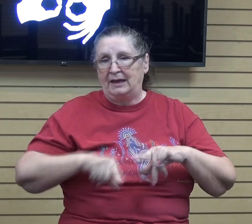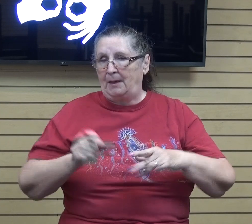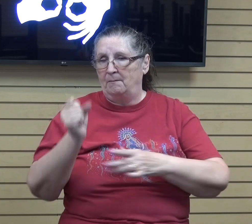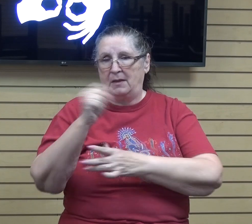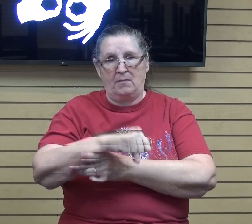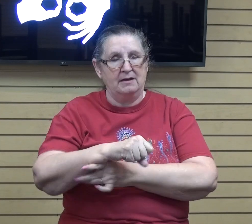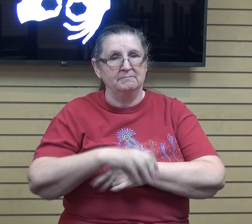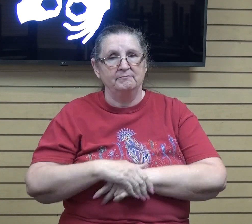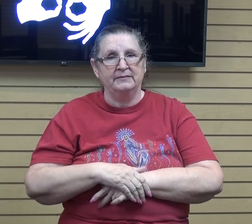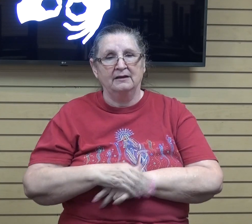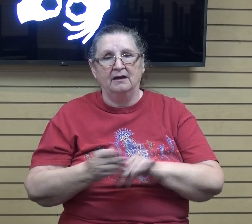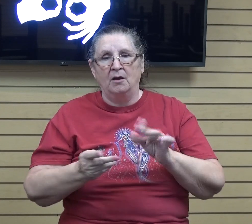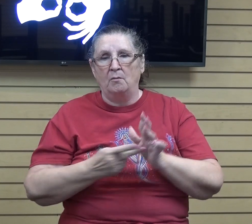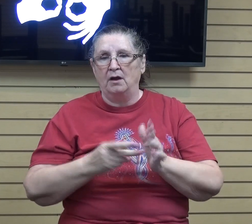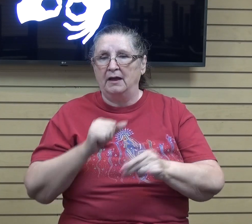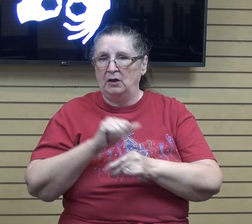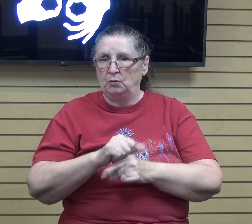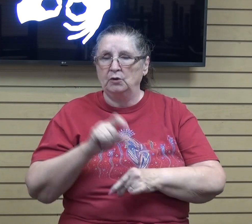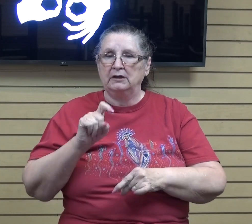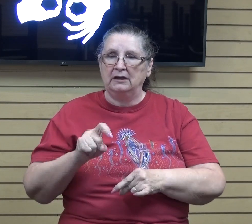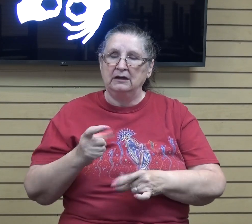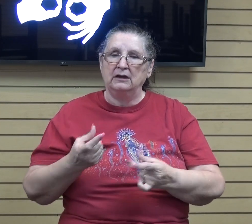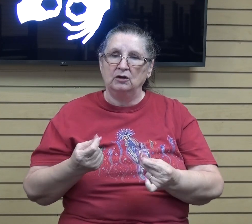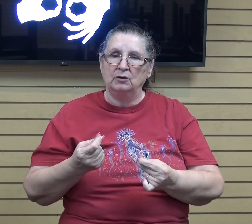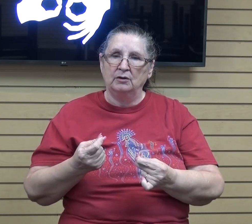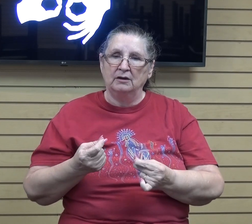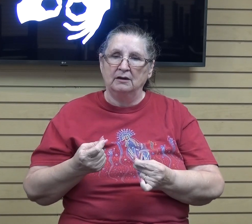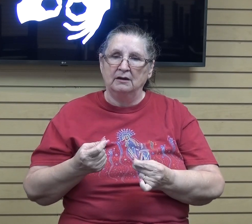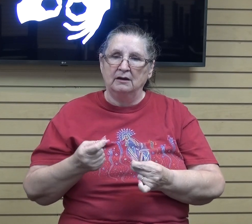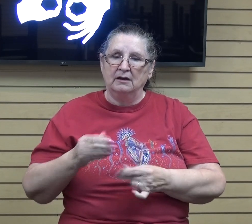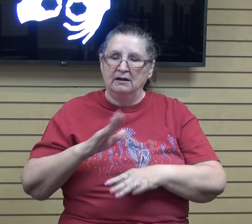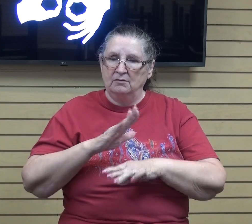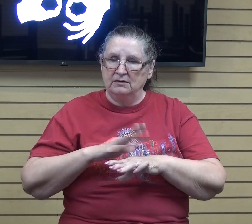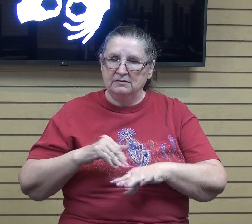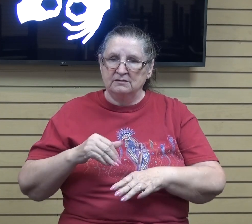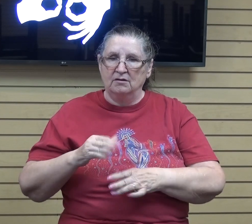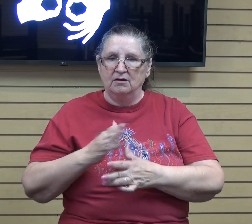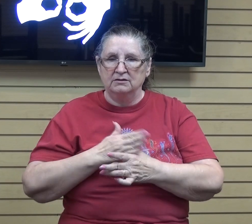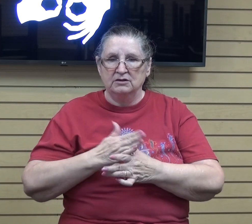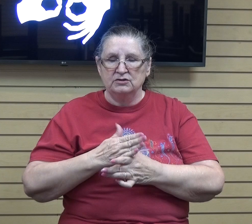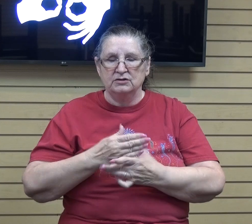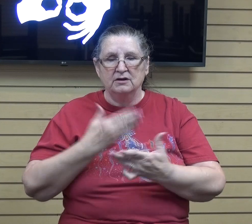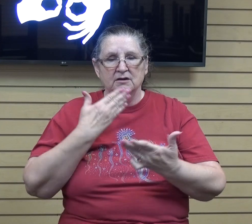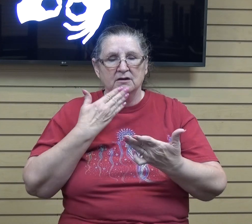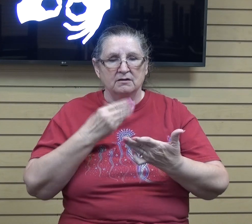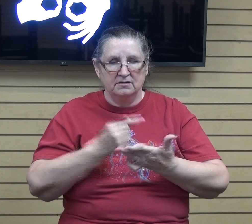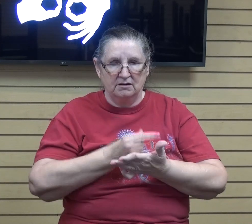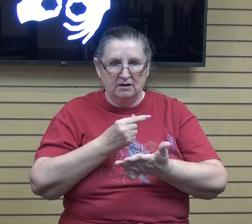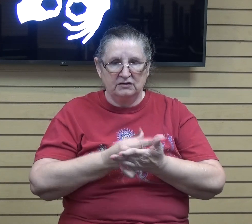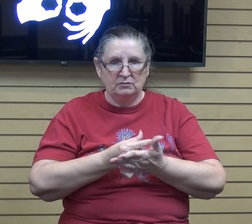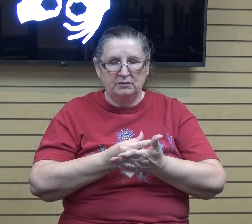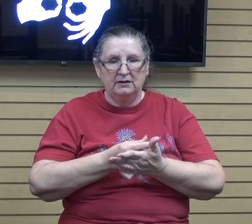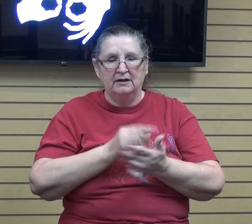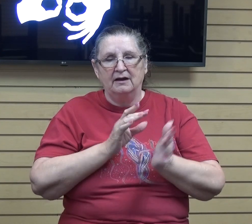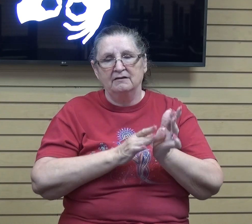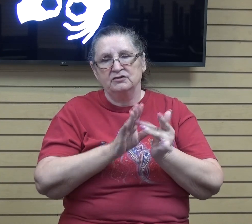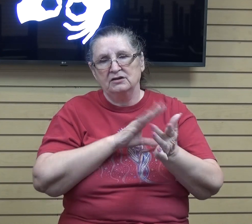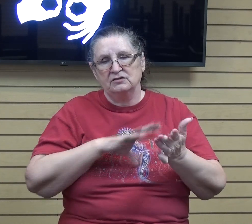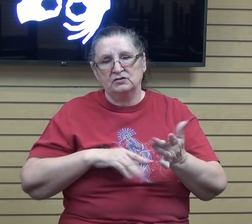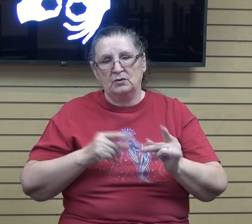Paul had work to do. He was called to share the good news of Jesus Christ to the lost world, to be the apostle